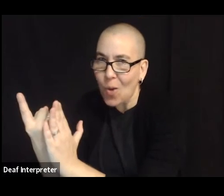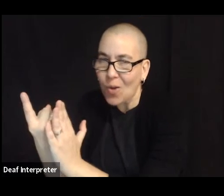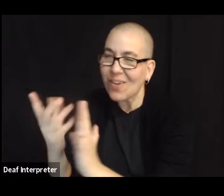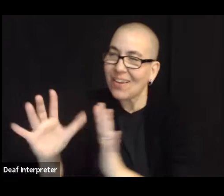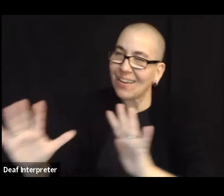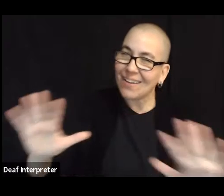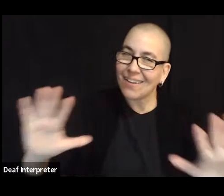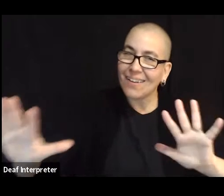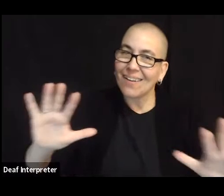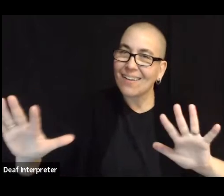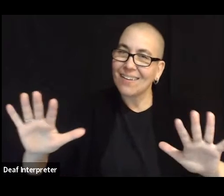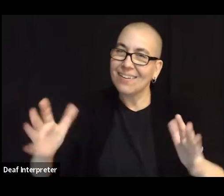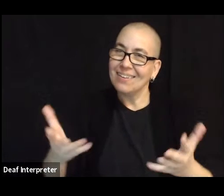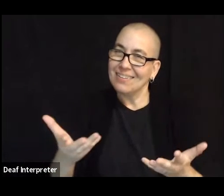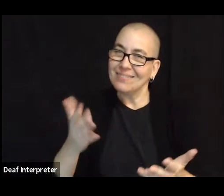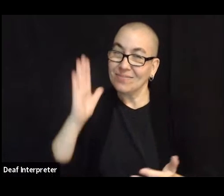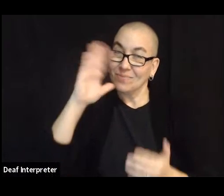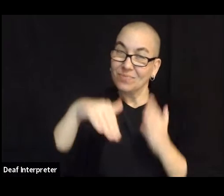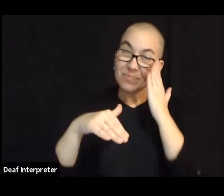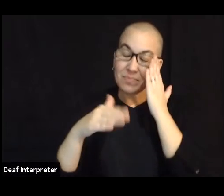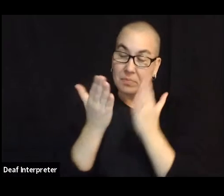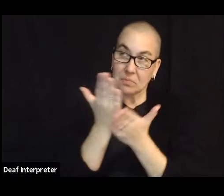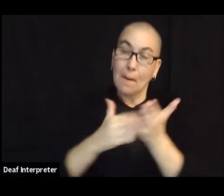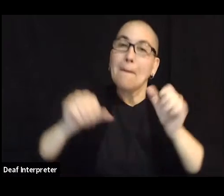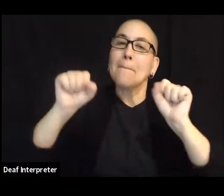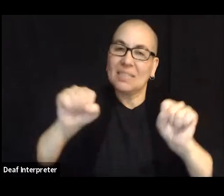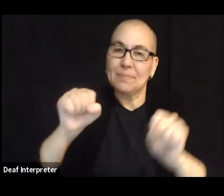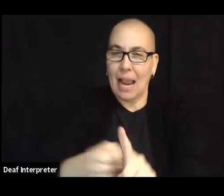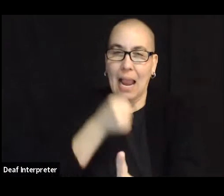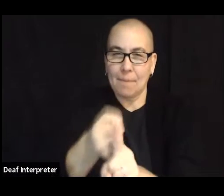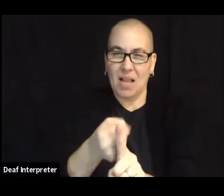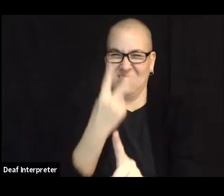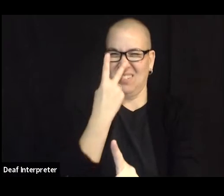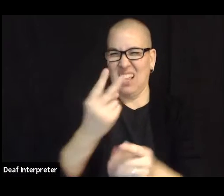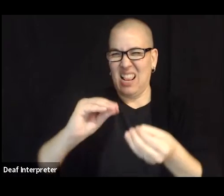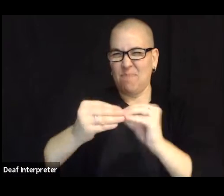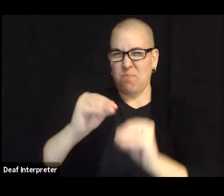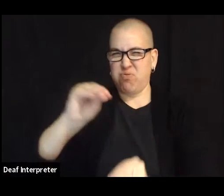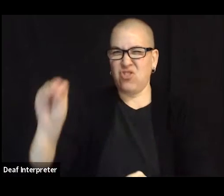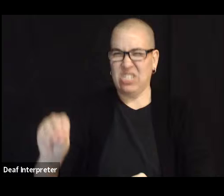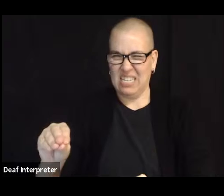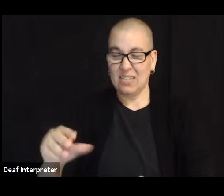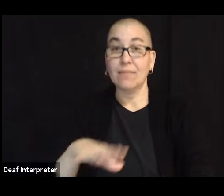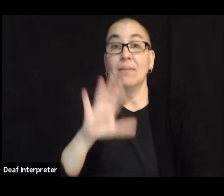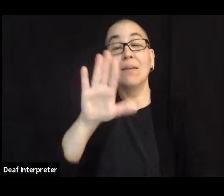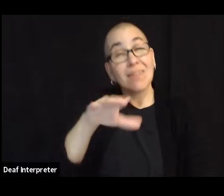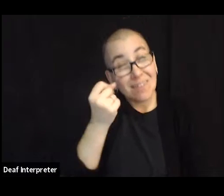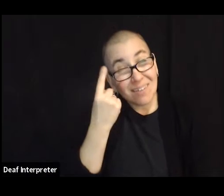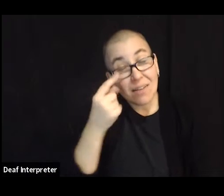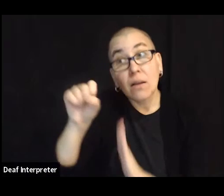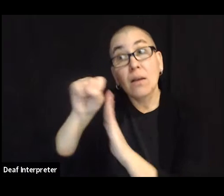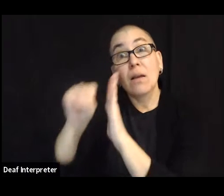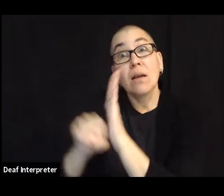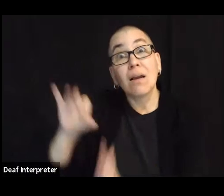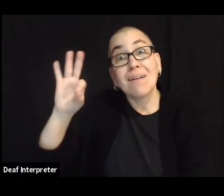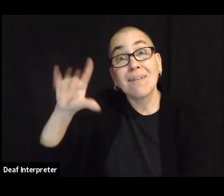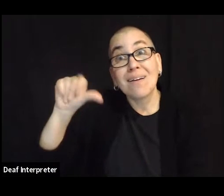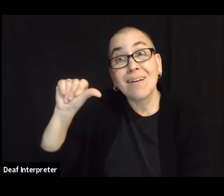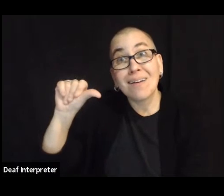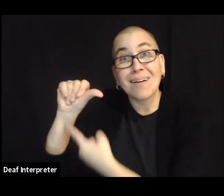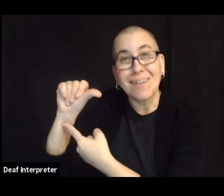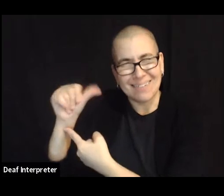of the problem or part of the issue. But Florida they had a plan, and then they sort